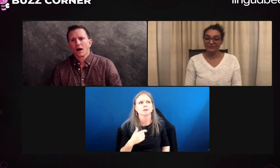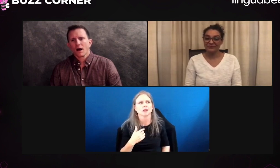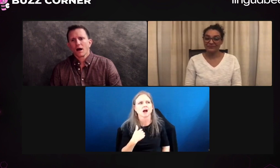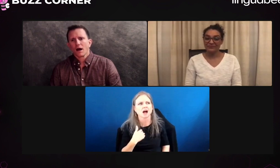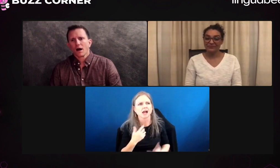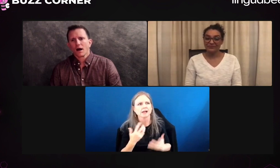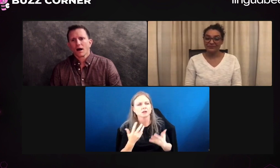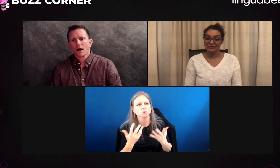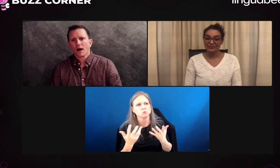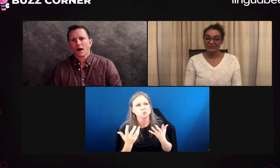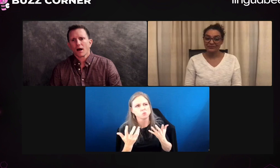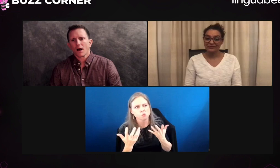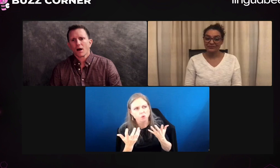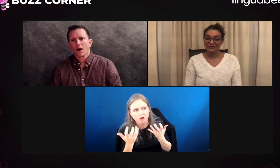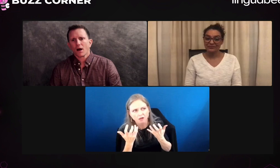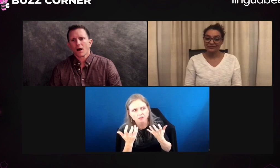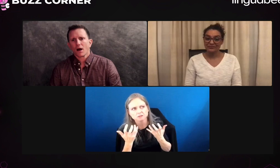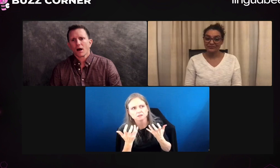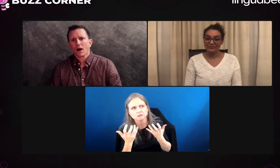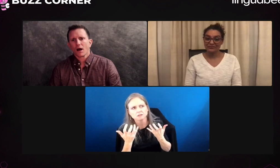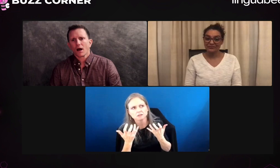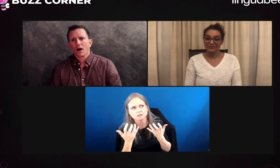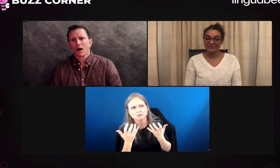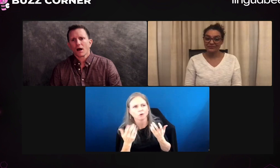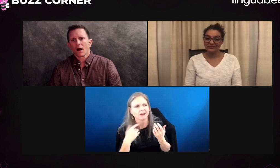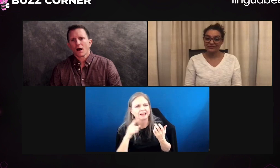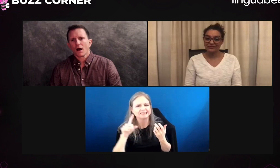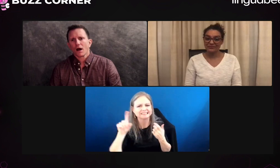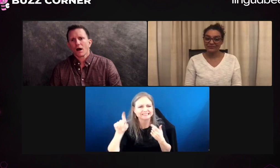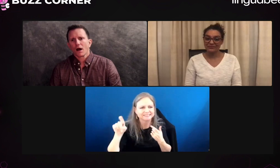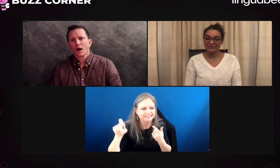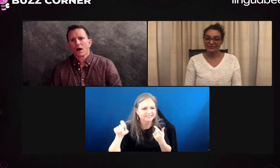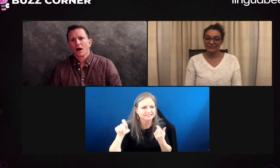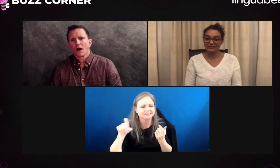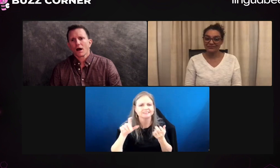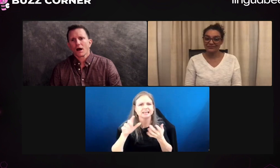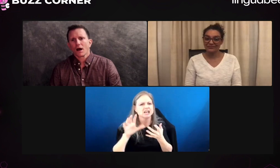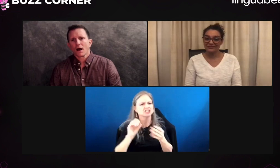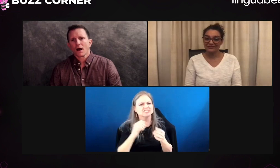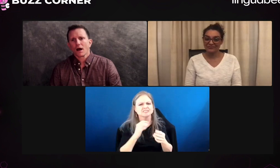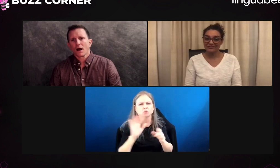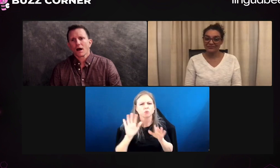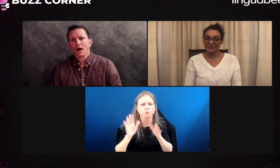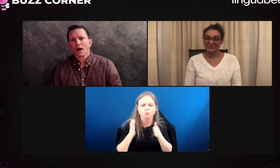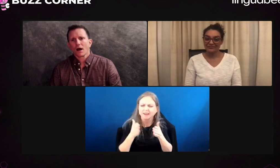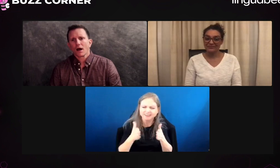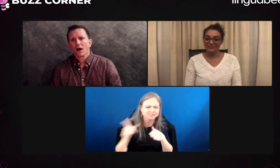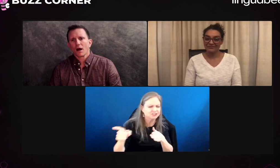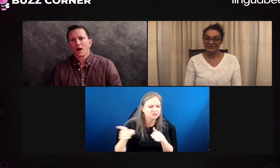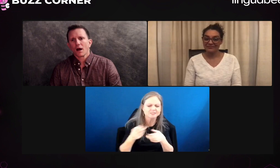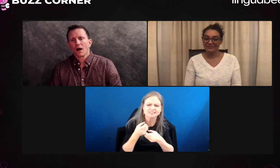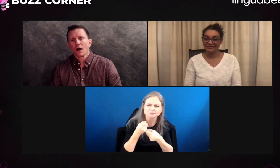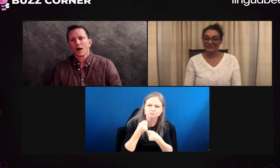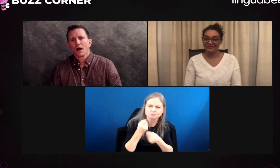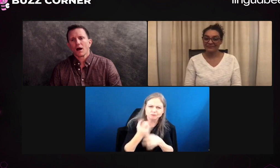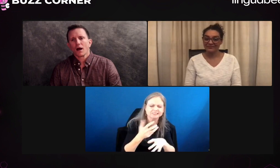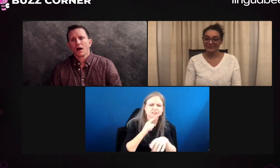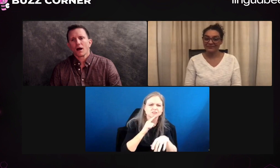the vocal intonation was very slow, and it appeared to be something as of